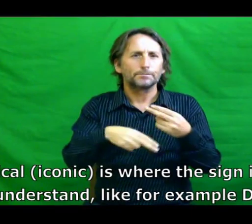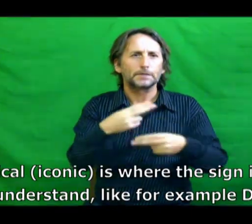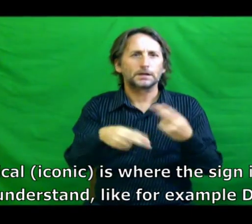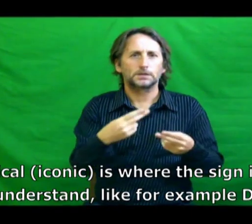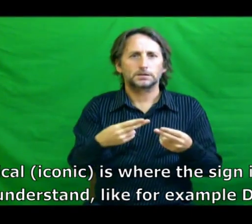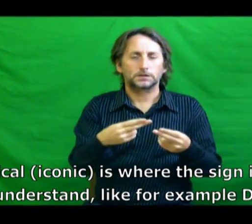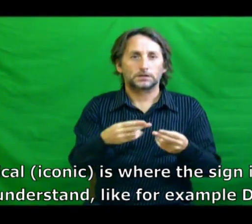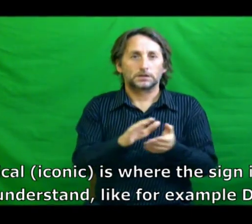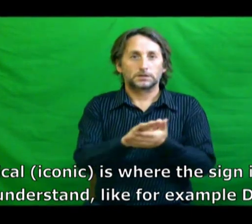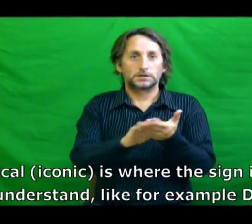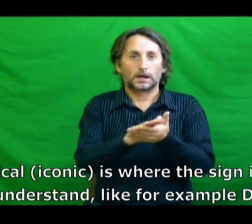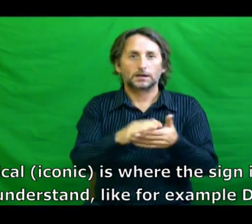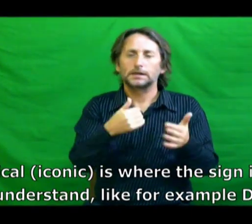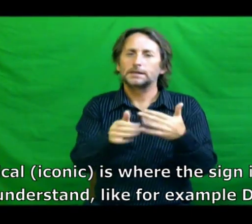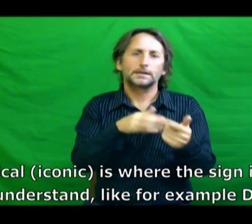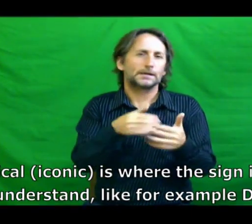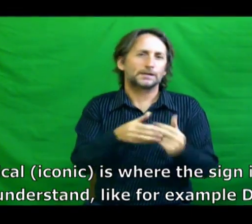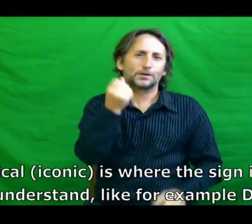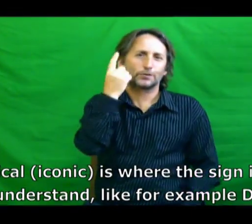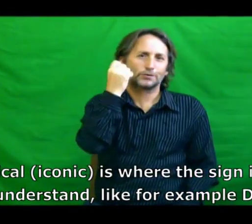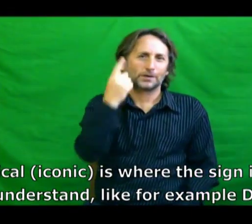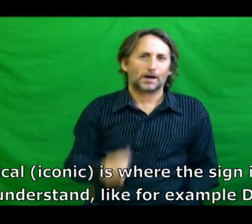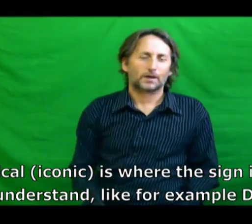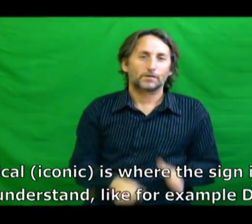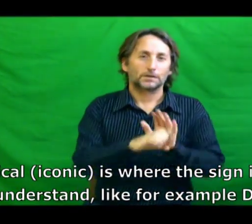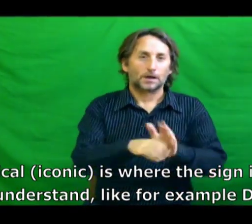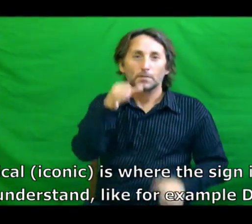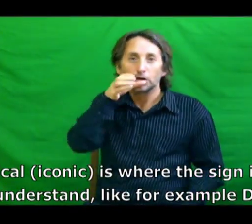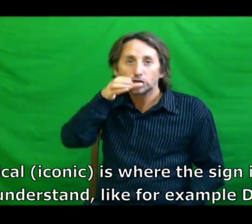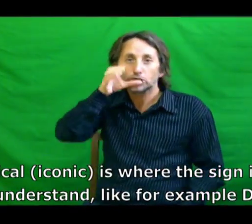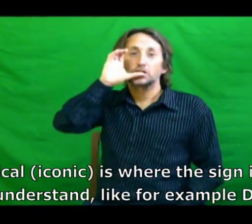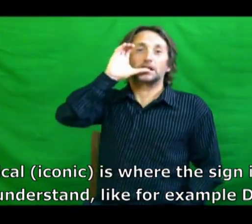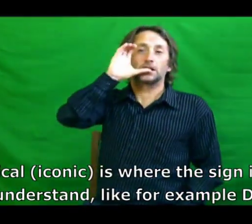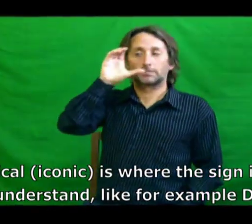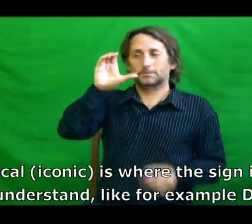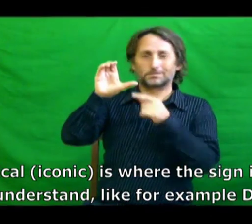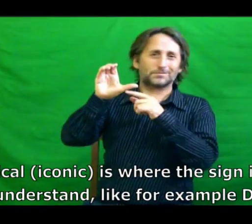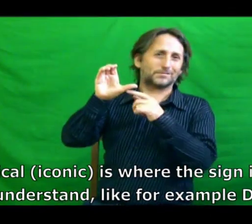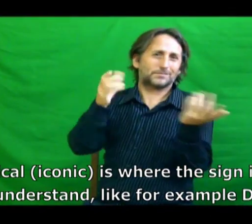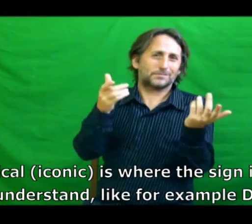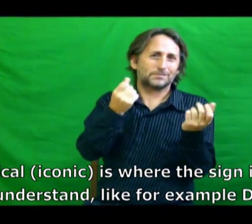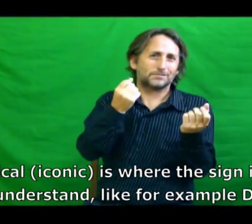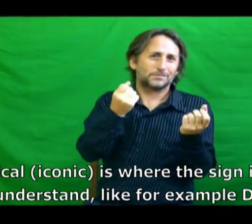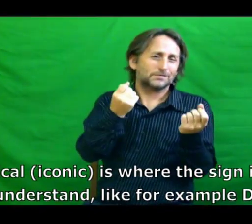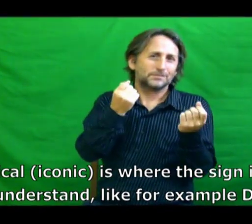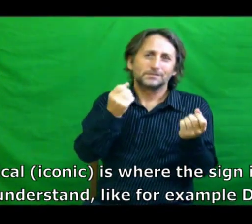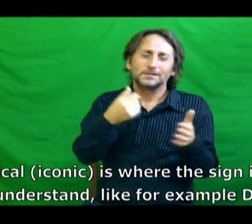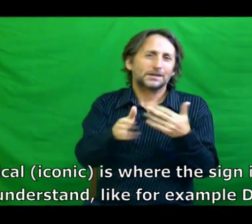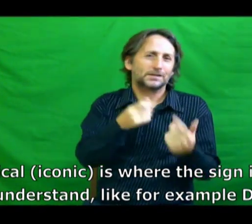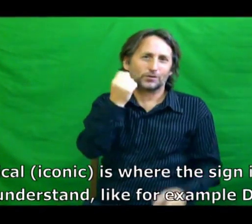Logical or iconic is where the sign is easy to understand, like for example, drink